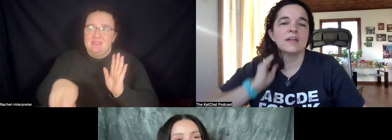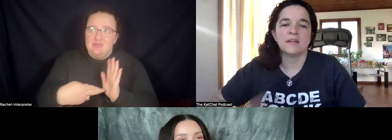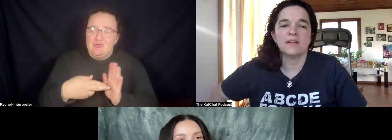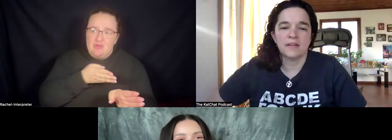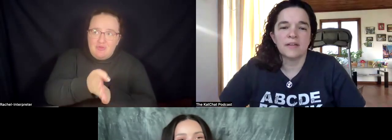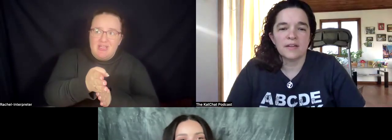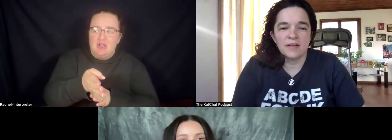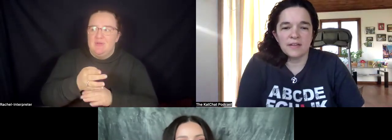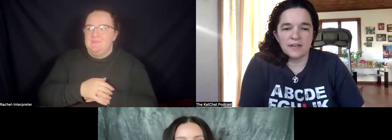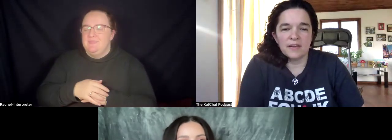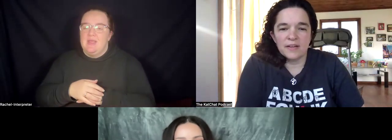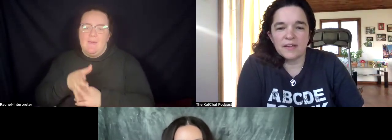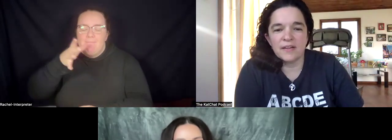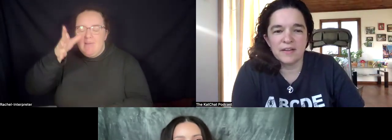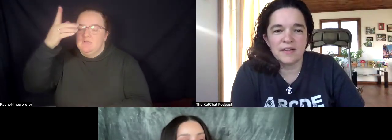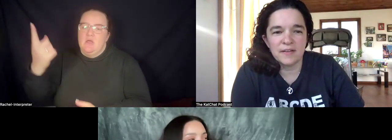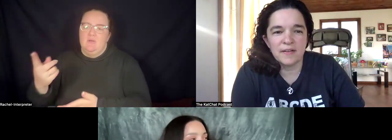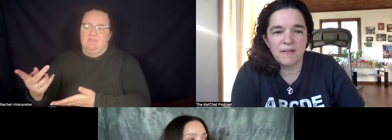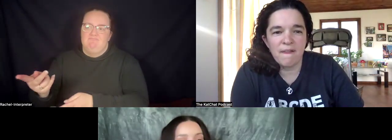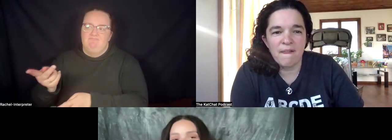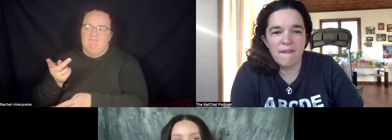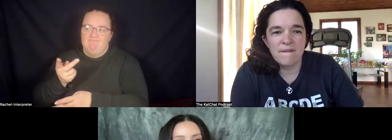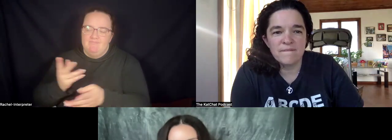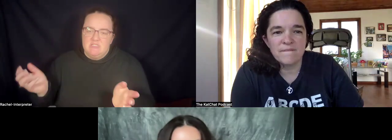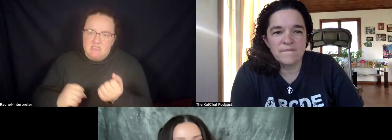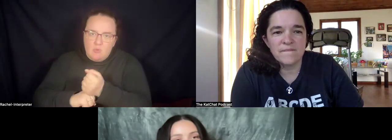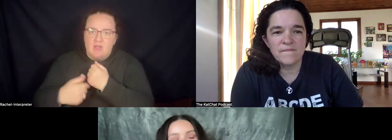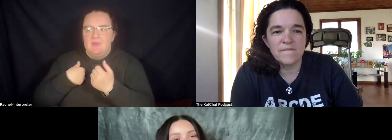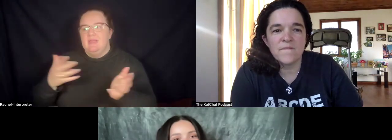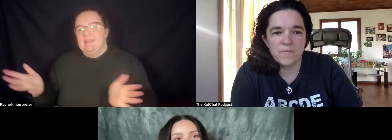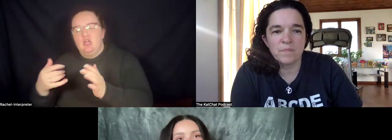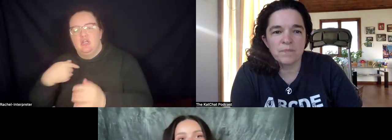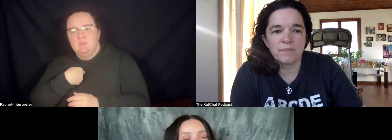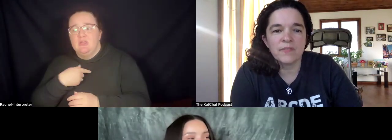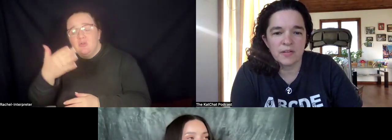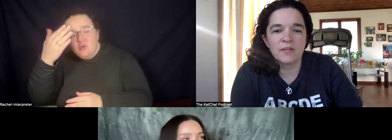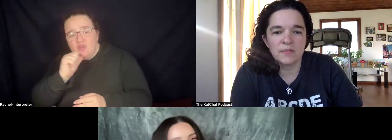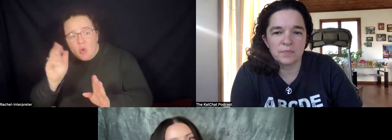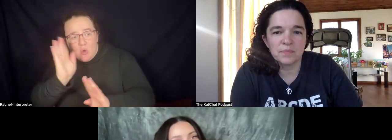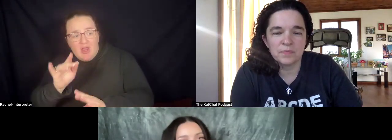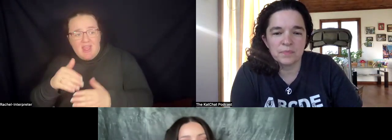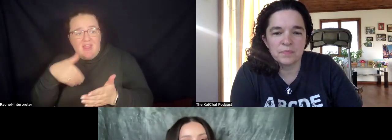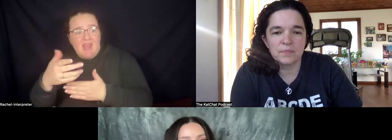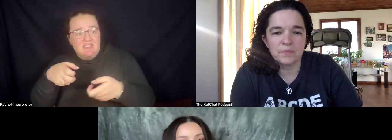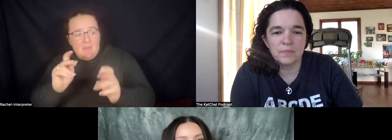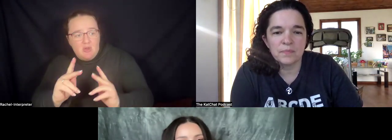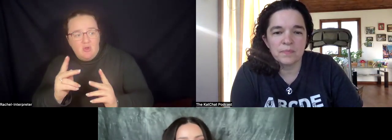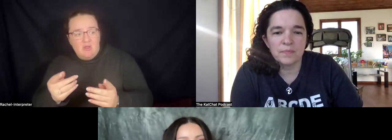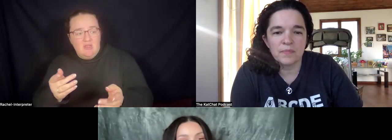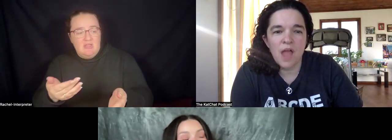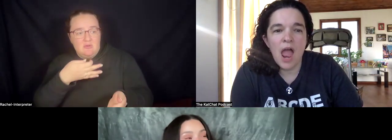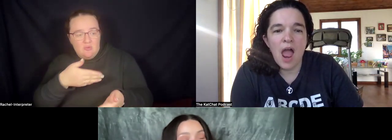know, they always kept me uplifted, knowing that don't worry, the next project's coming, the next opportunity, and so forth.